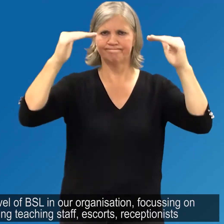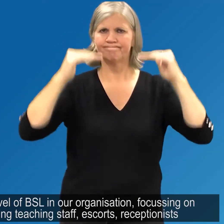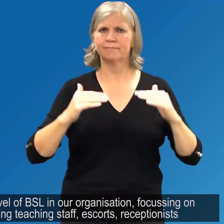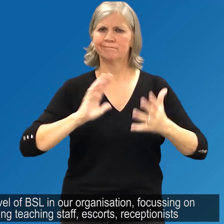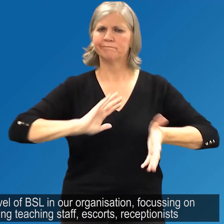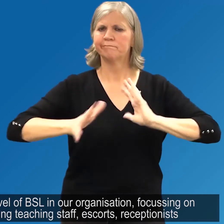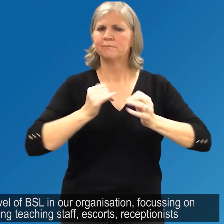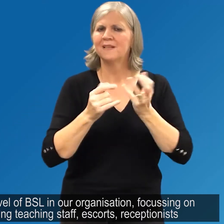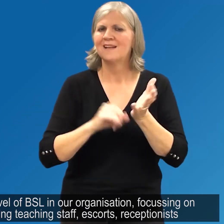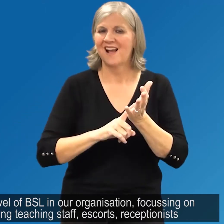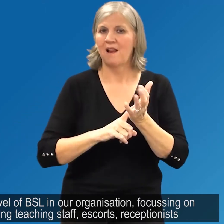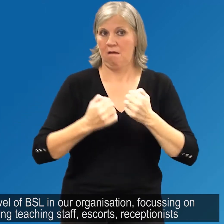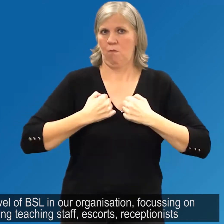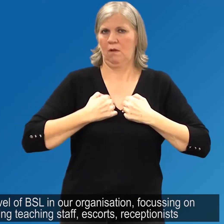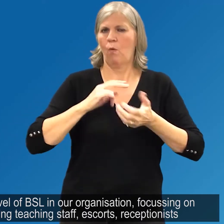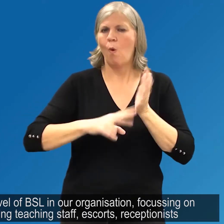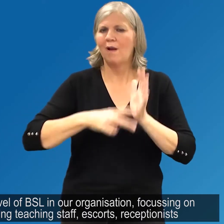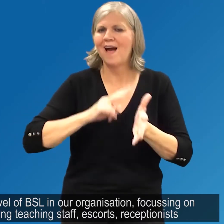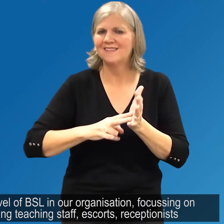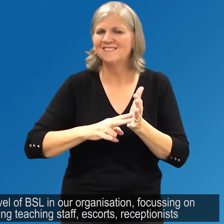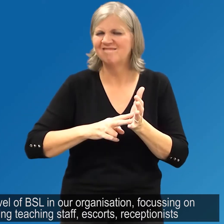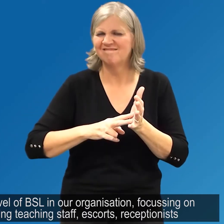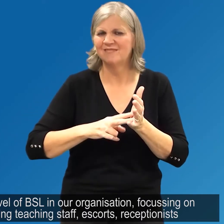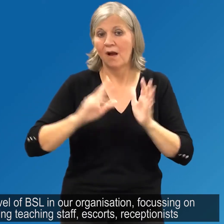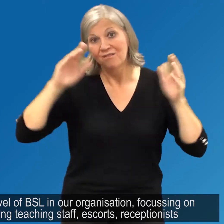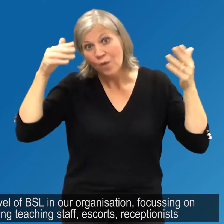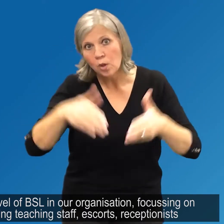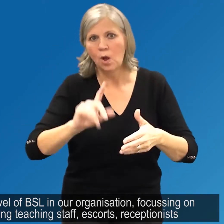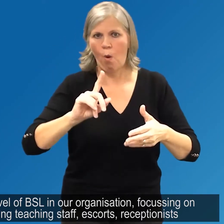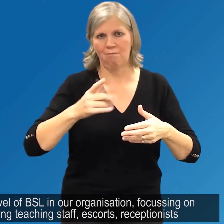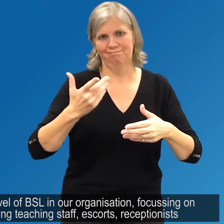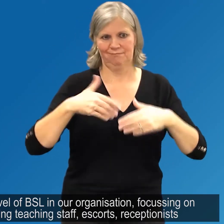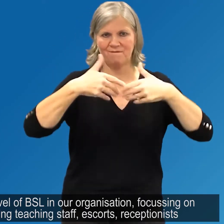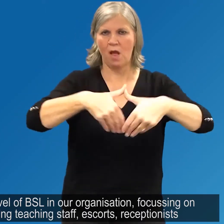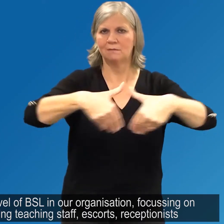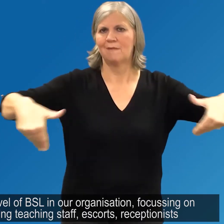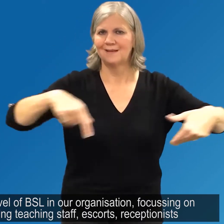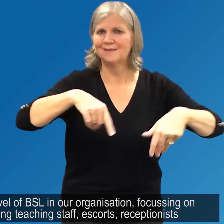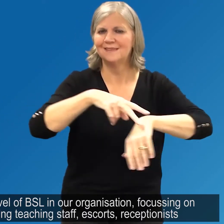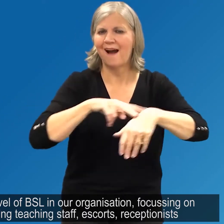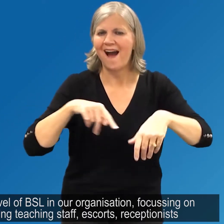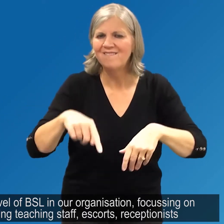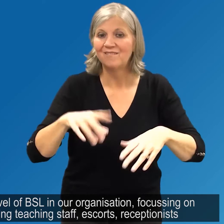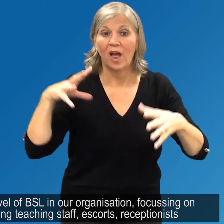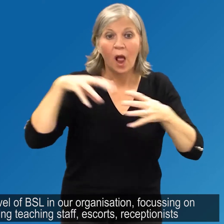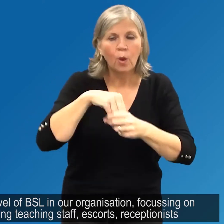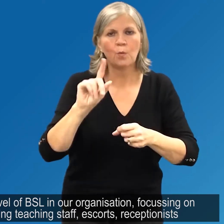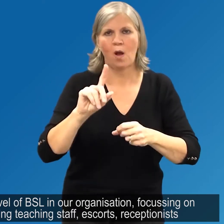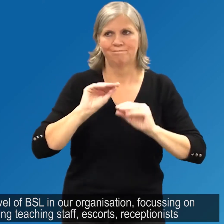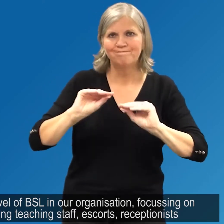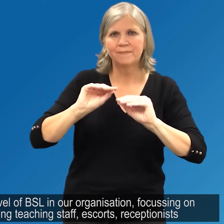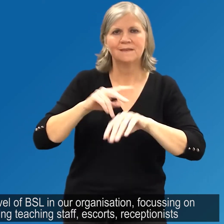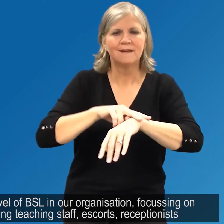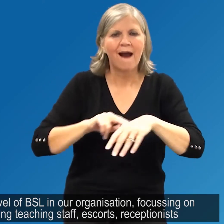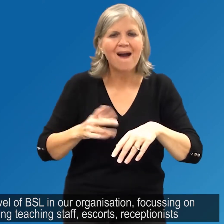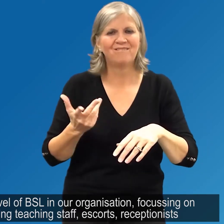investigating the level of BSL in our organisations, focusing on frontline staff including teaching staff, escorts,